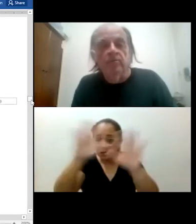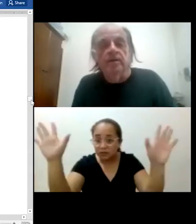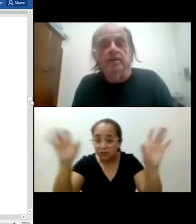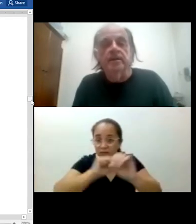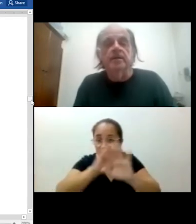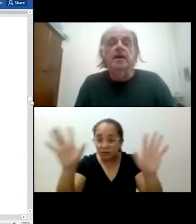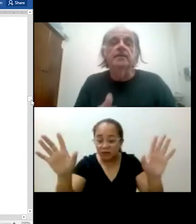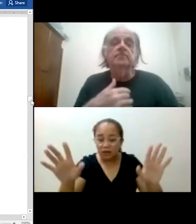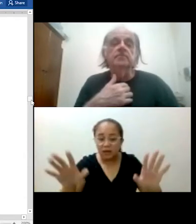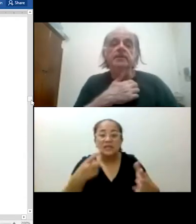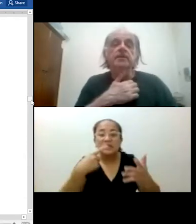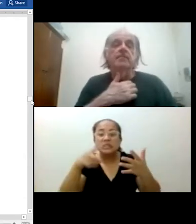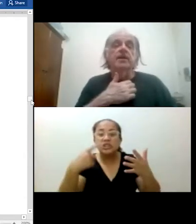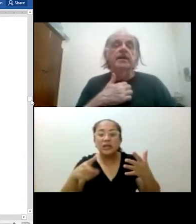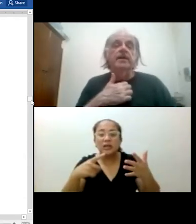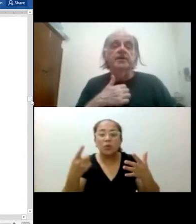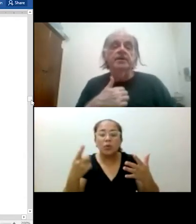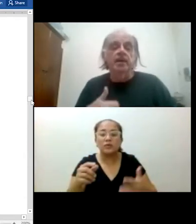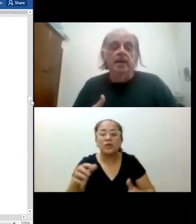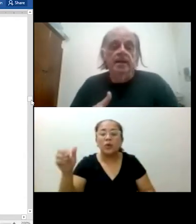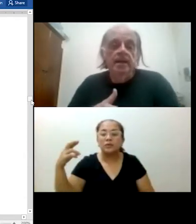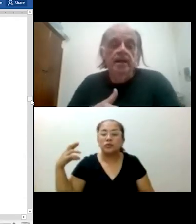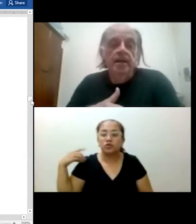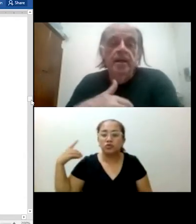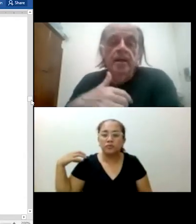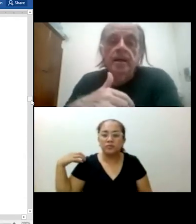We've only looked at the dominant hand shape.